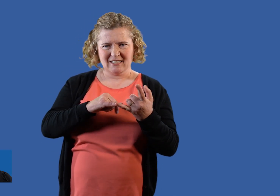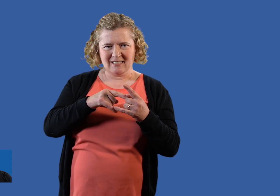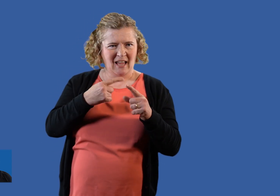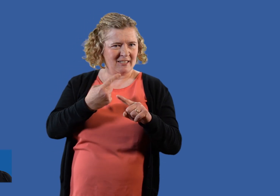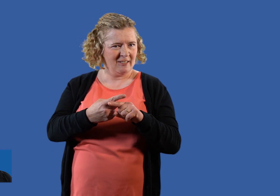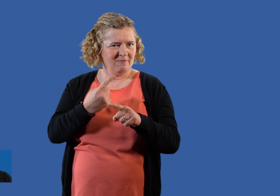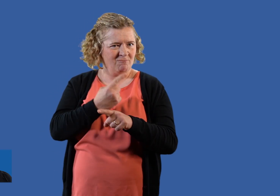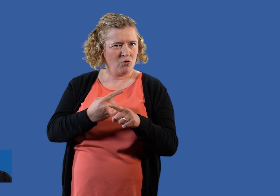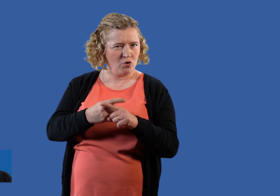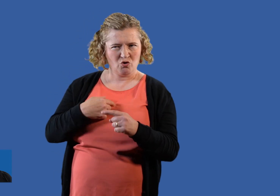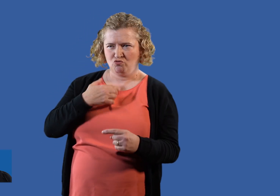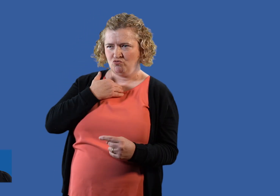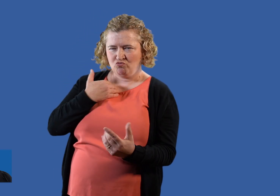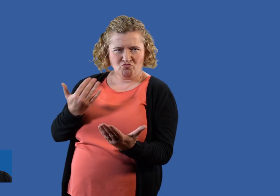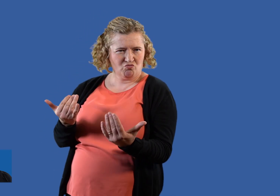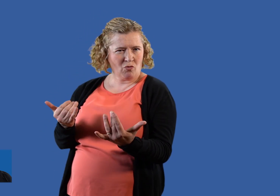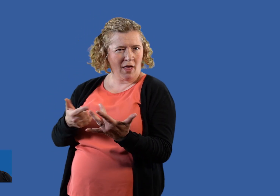sexually provocative or aggressive,